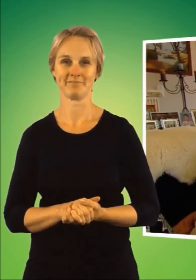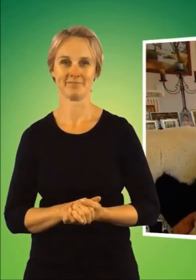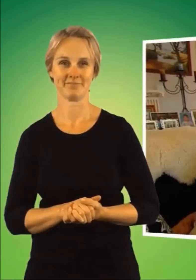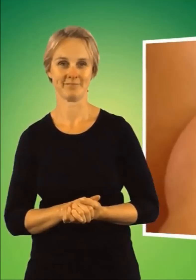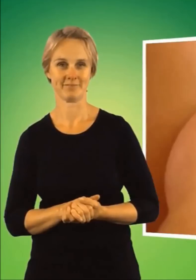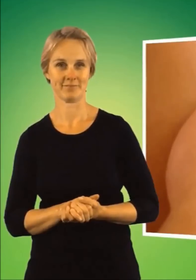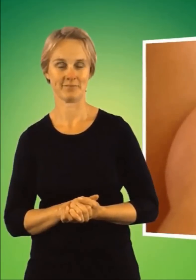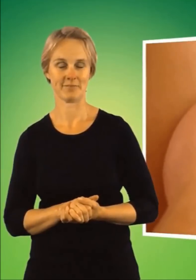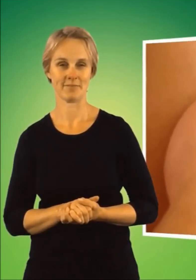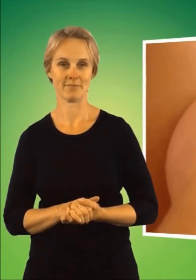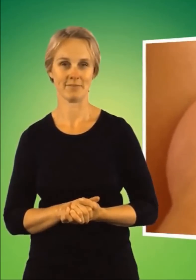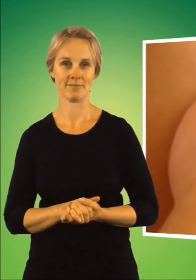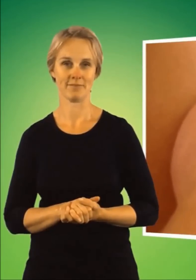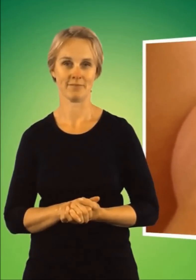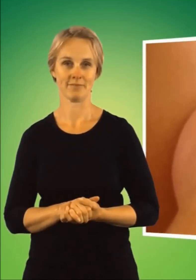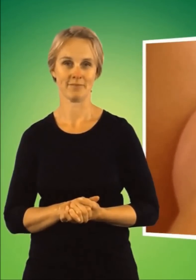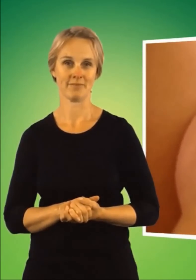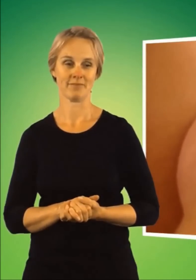properly. Good girl.